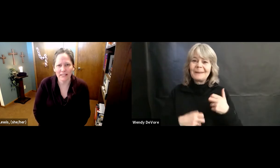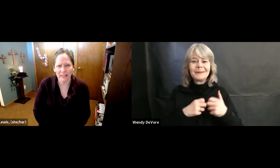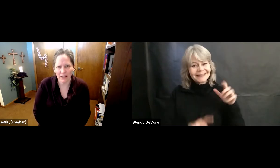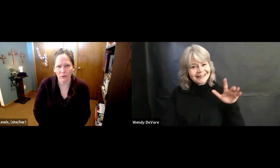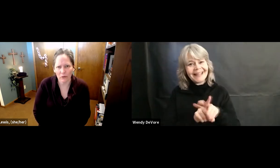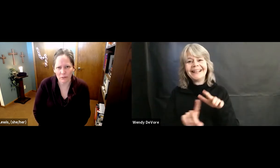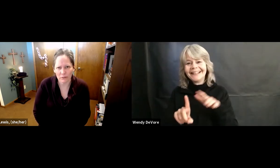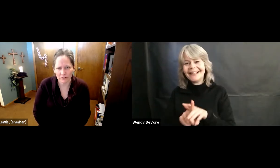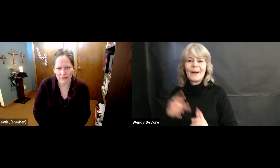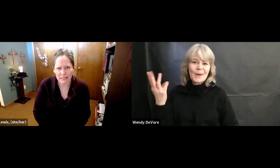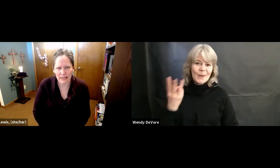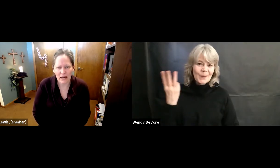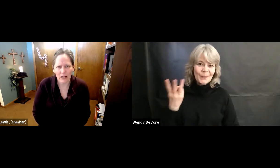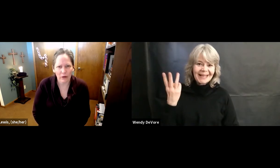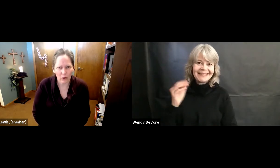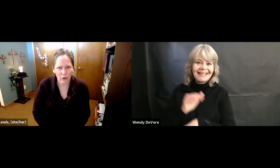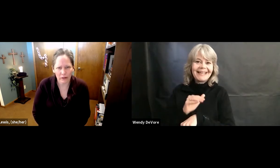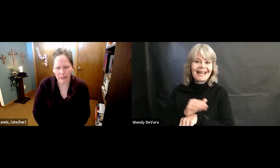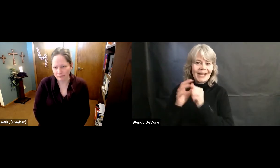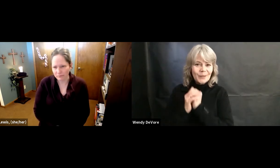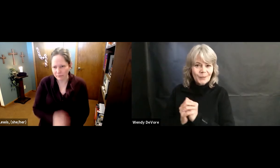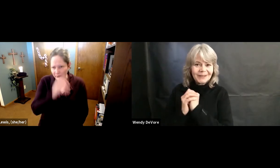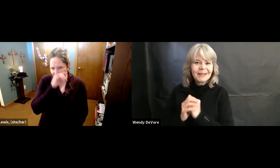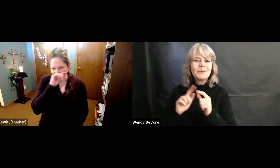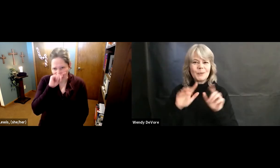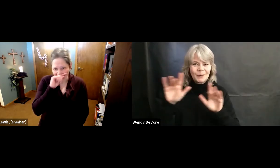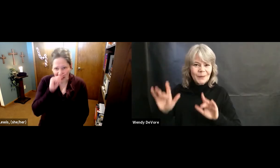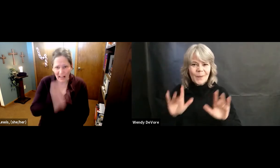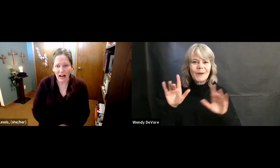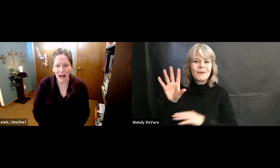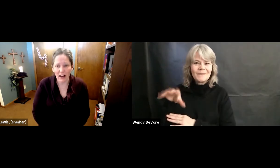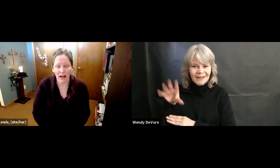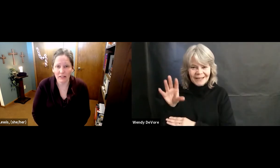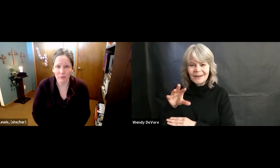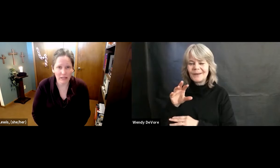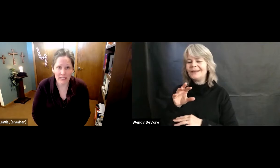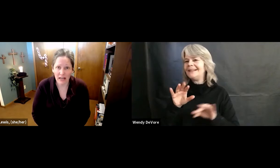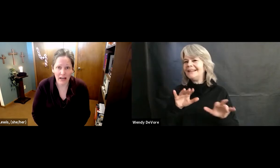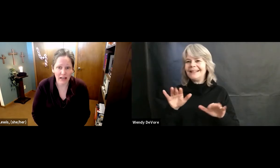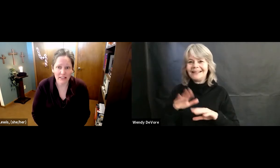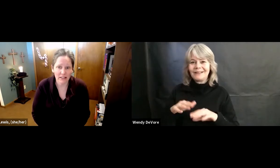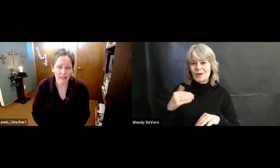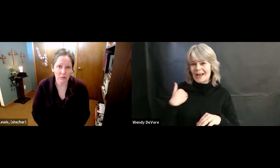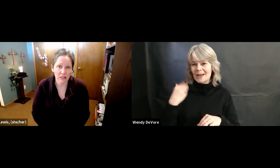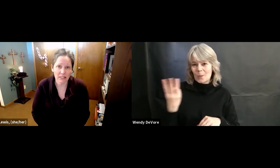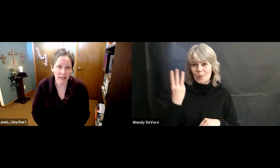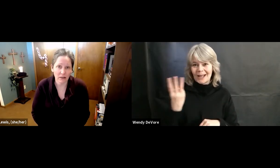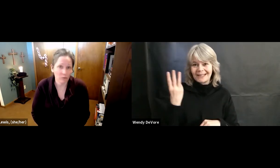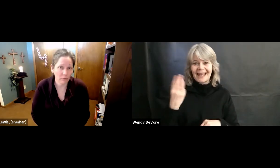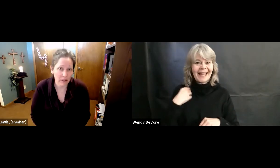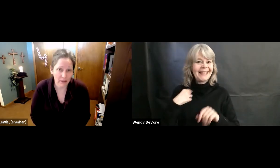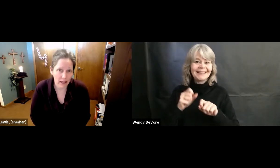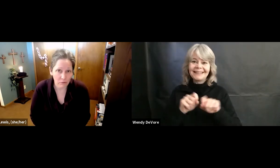Wednesday night worship service recorded. And on Wednesday, I had to send an email and